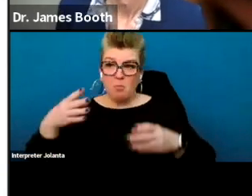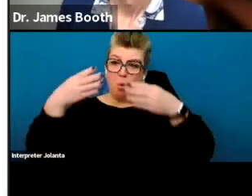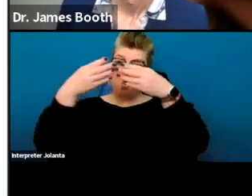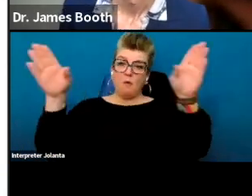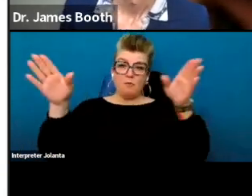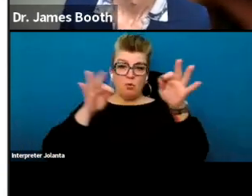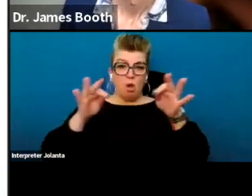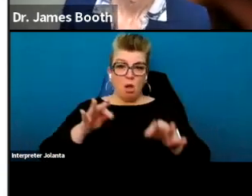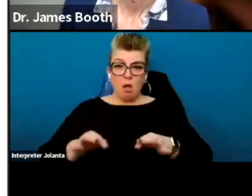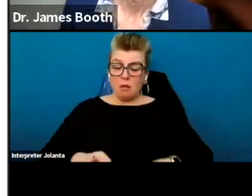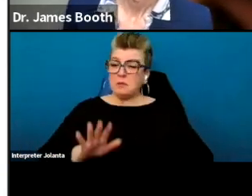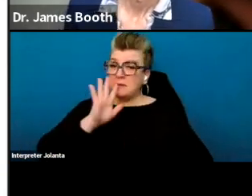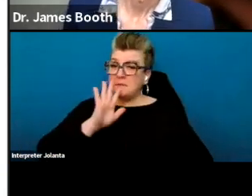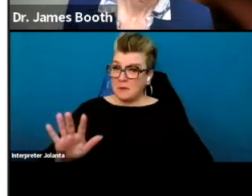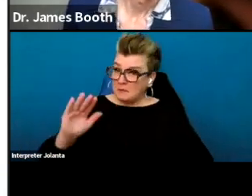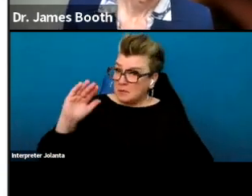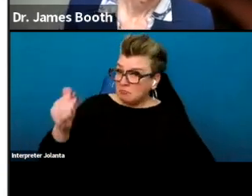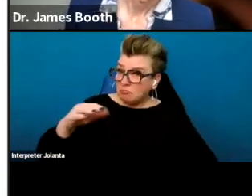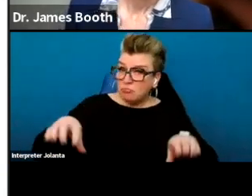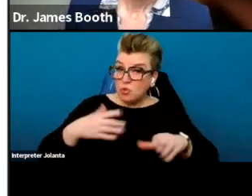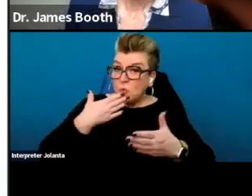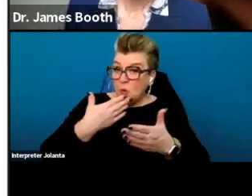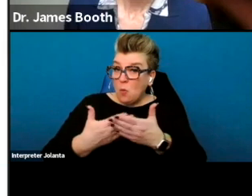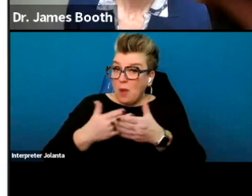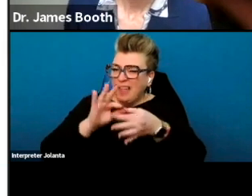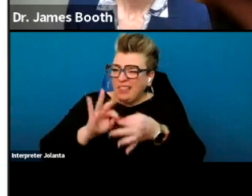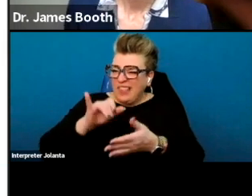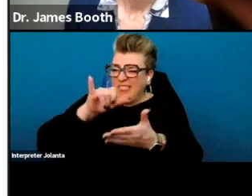well on the task.